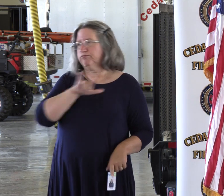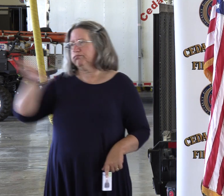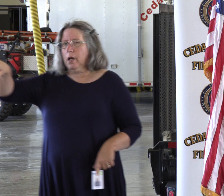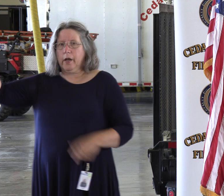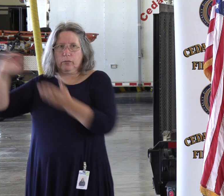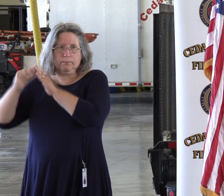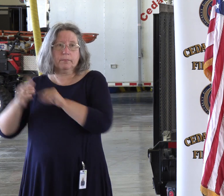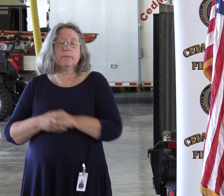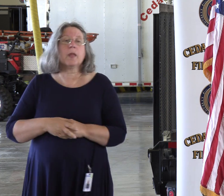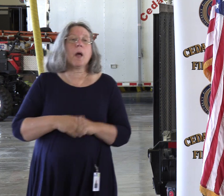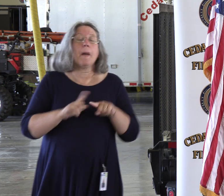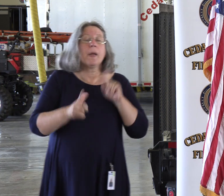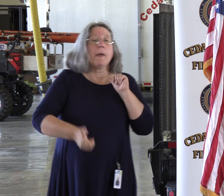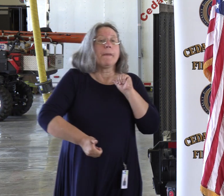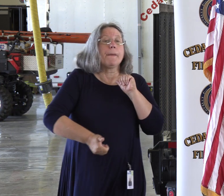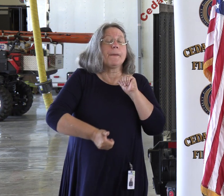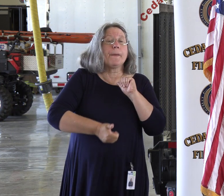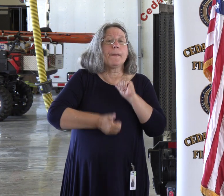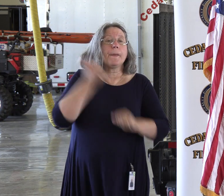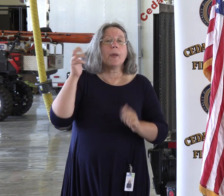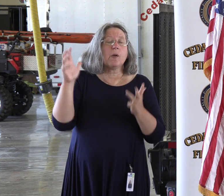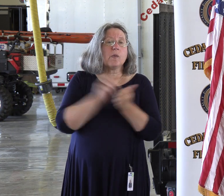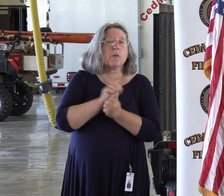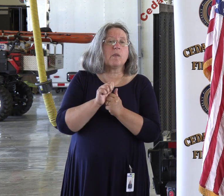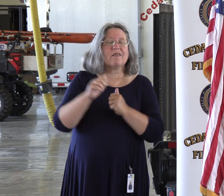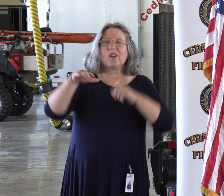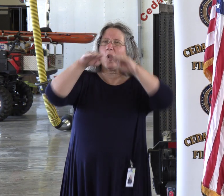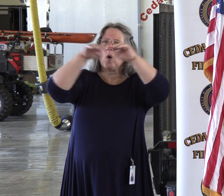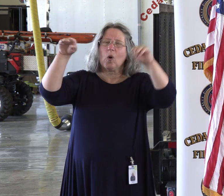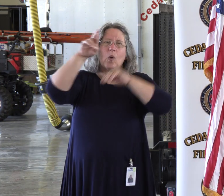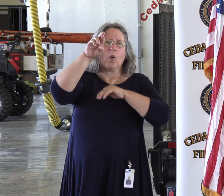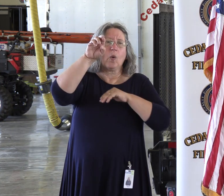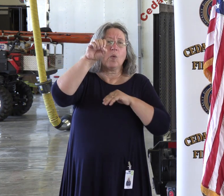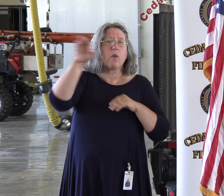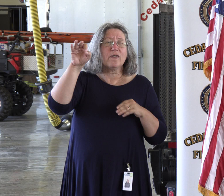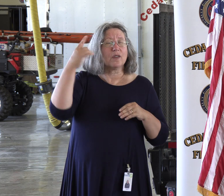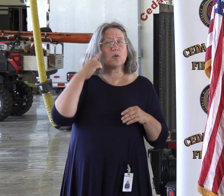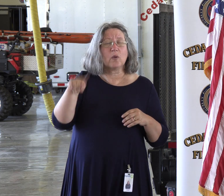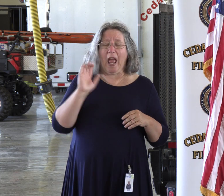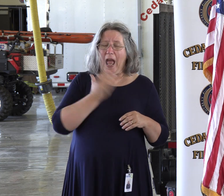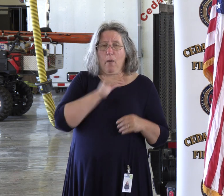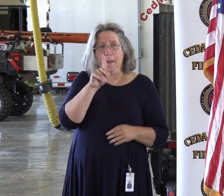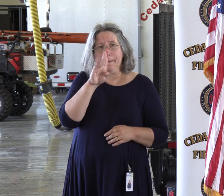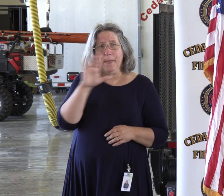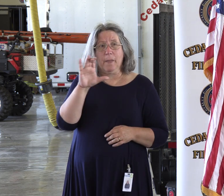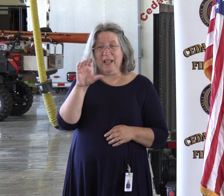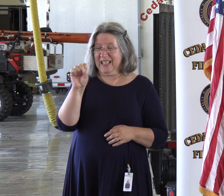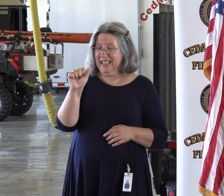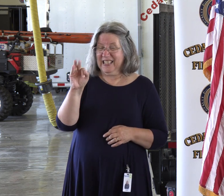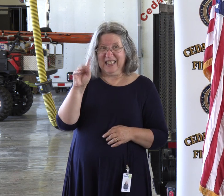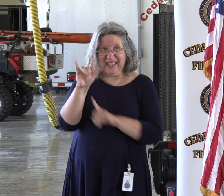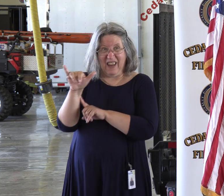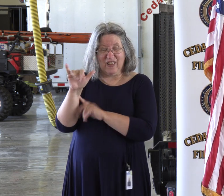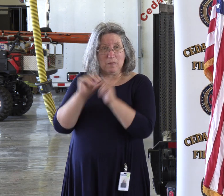The most damage was sustained to the roof, a complete roof loss to our public safety facility. But as of